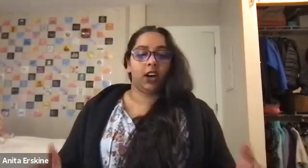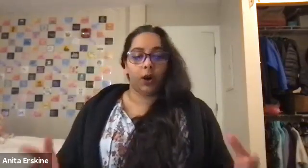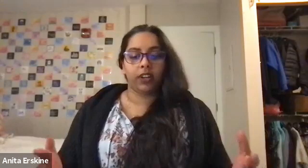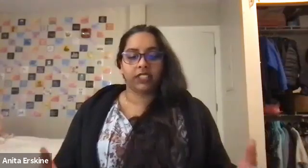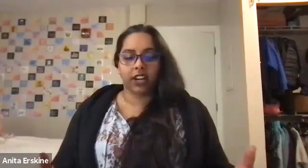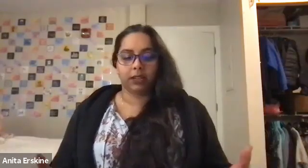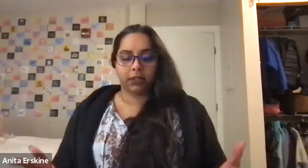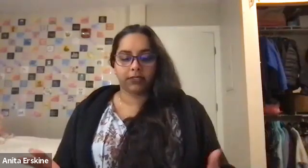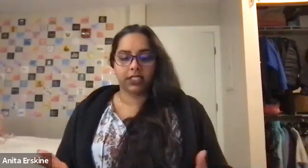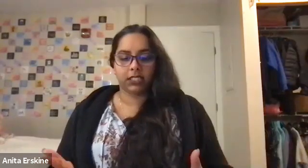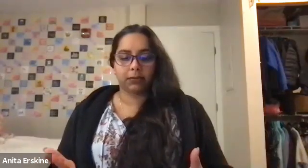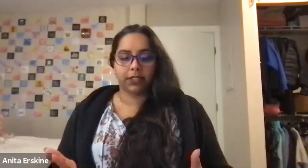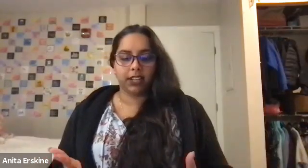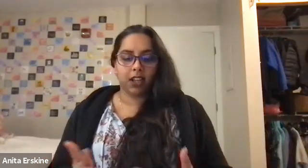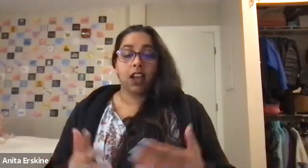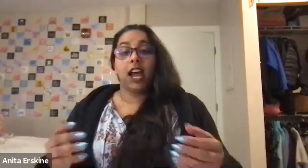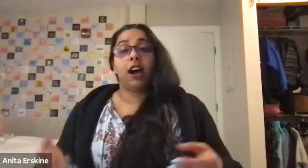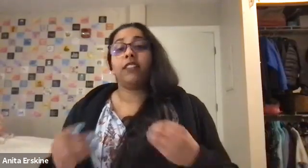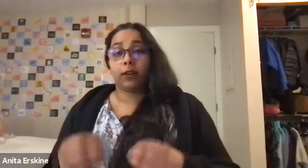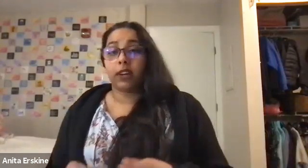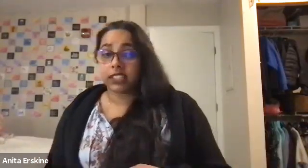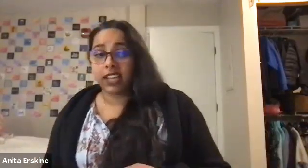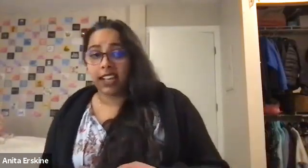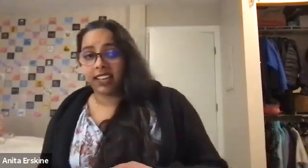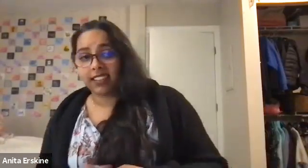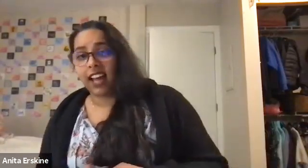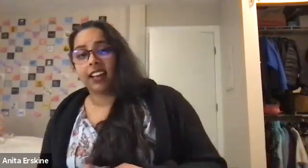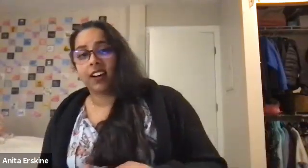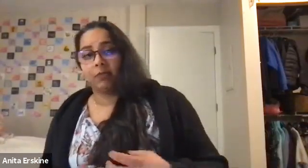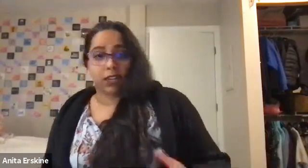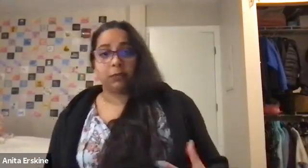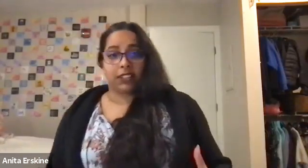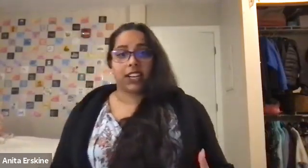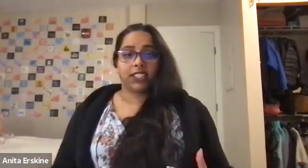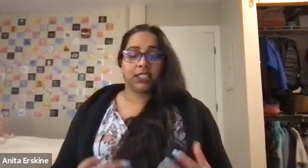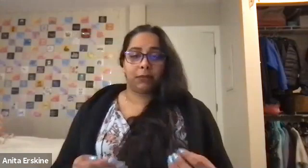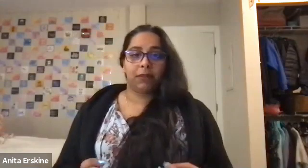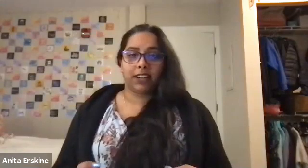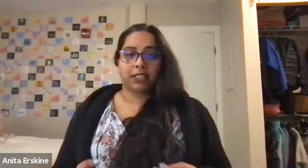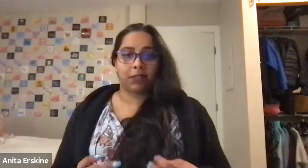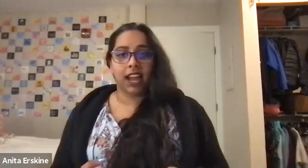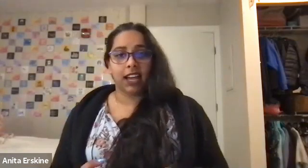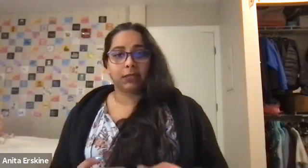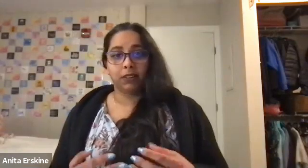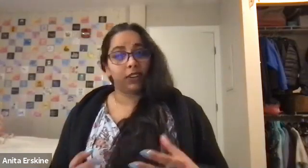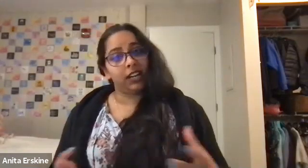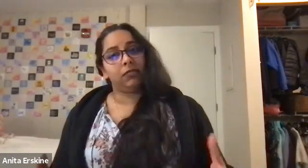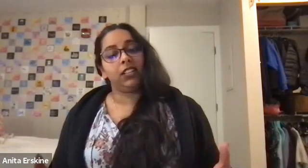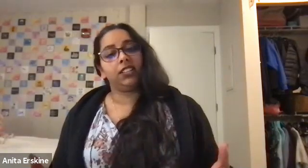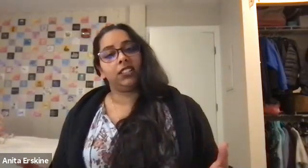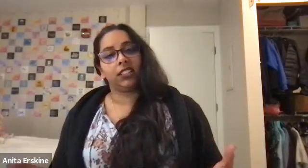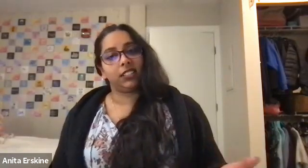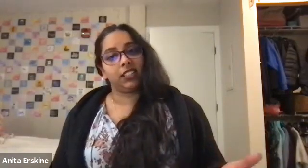can't always find a person with disability. However, I will say that on multiple occasions, my mother has been asked by